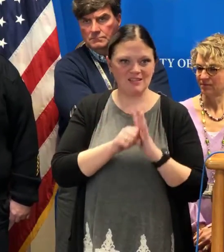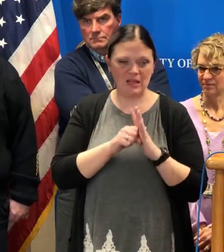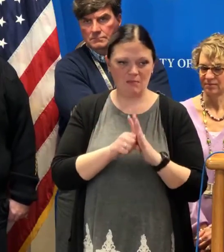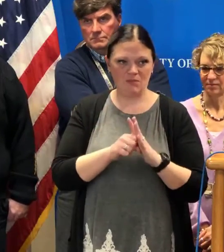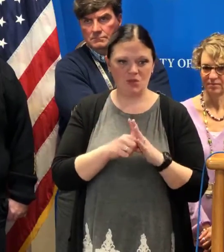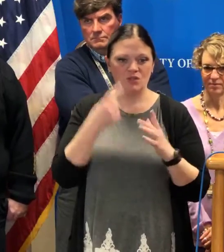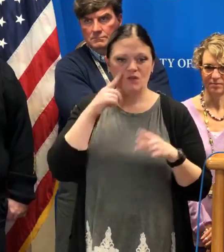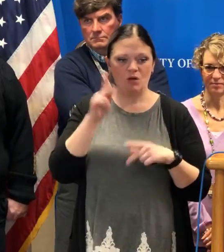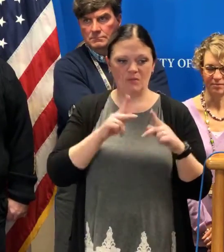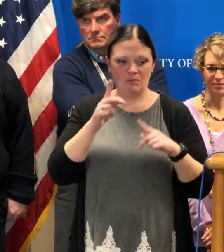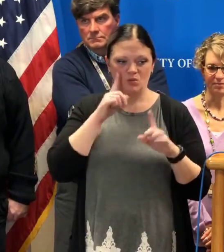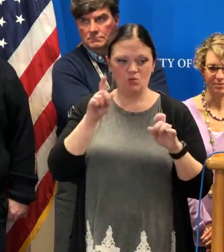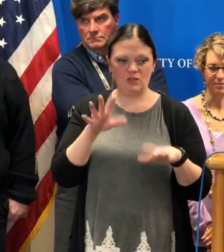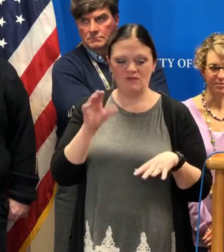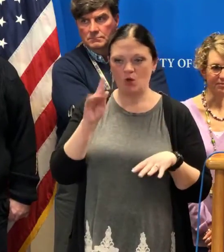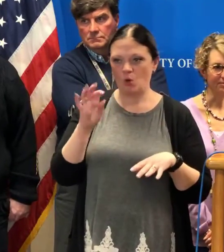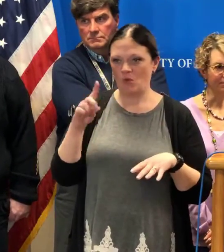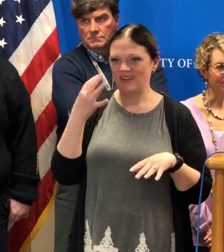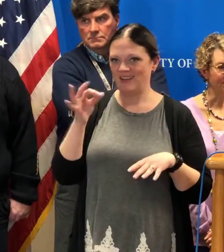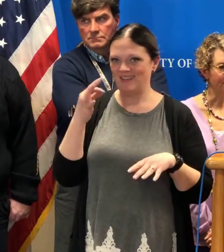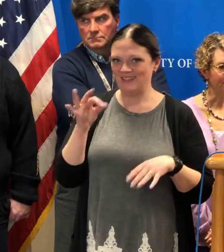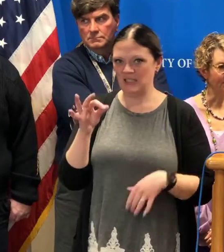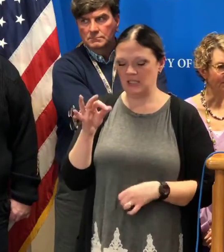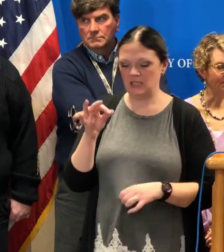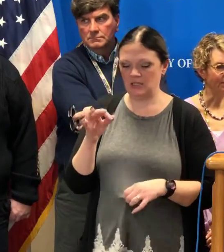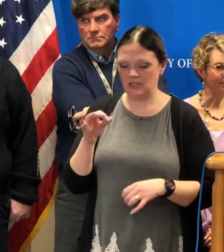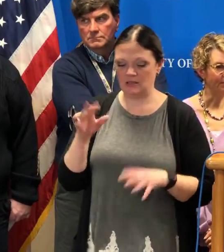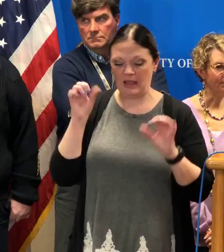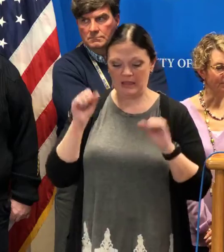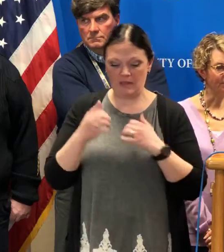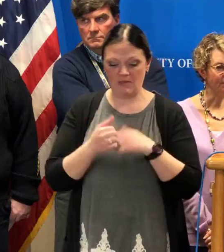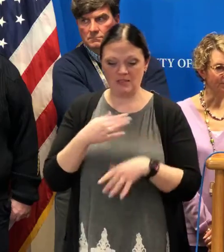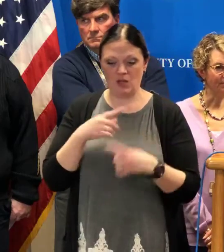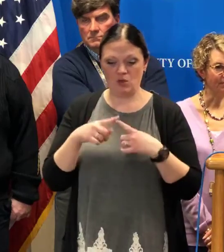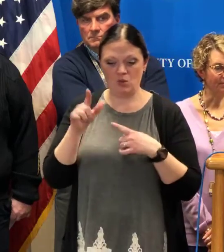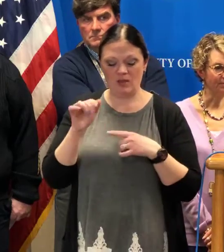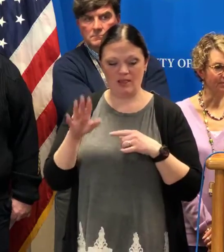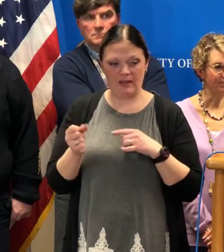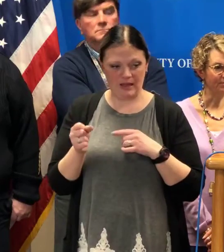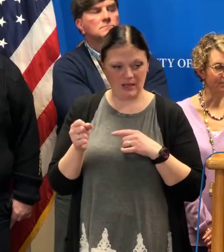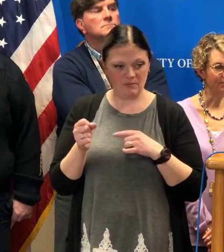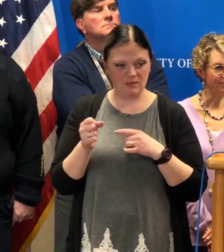COVID-19. Samples collected elsewhere will be sent to our labs.